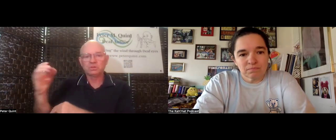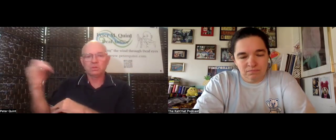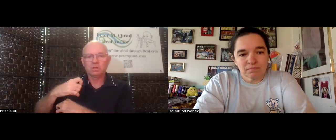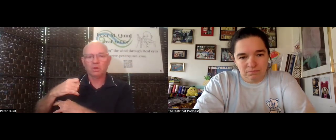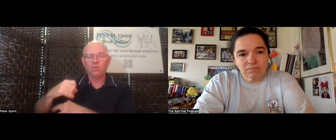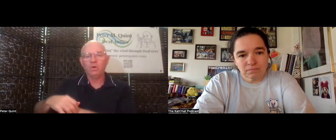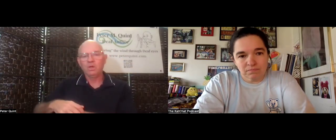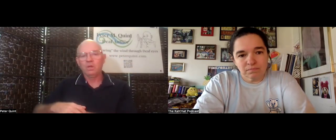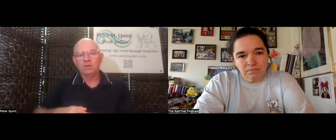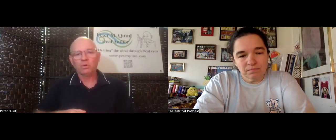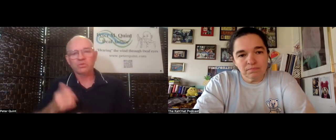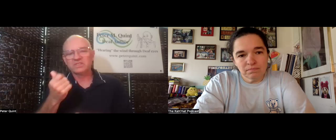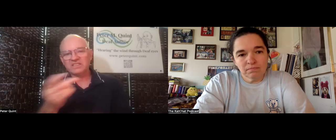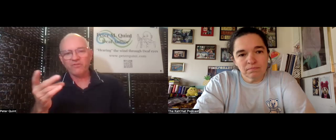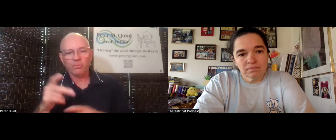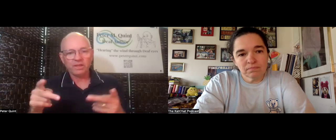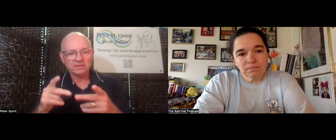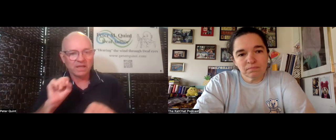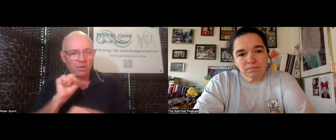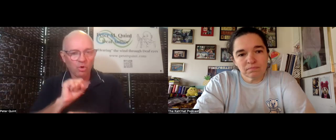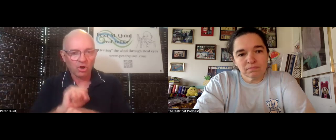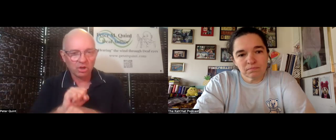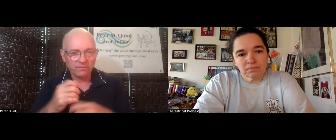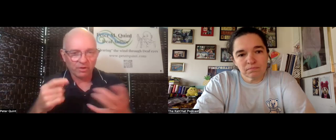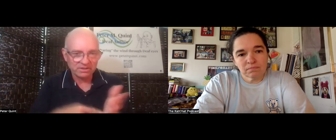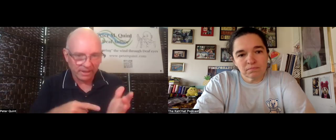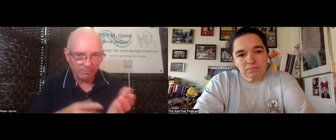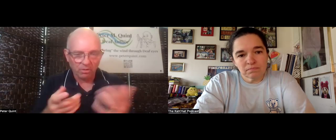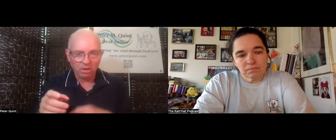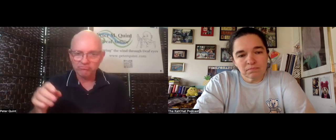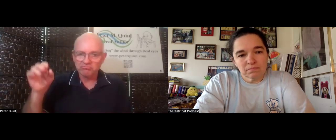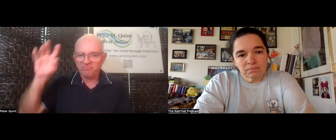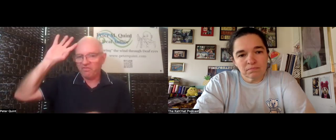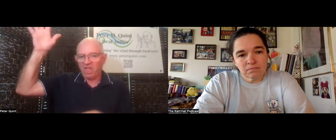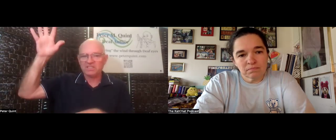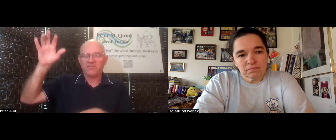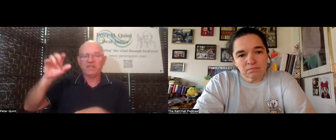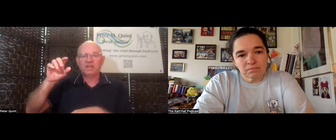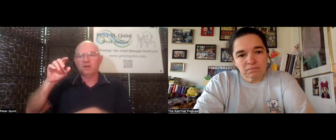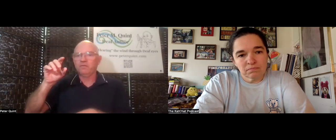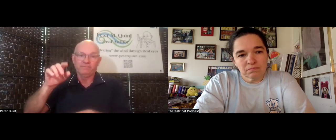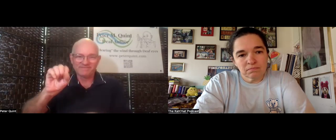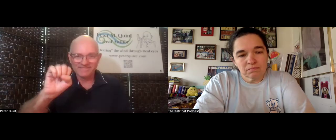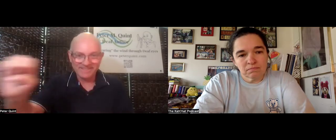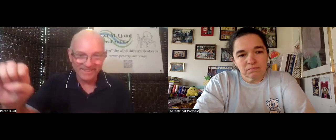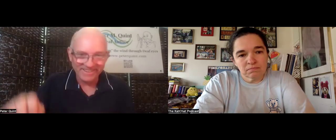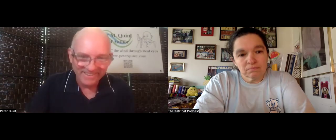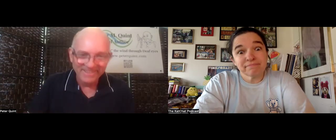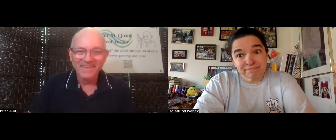imposed, you know. So several places I worked, for example, philosophy of